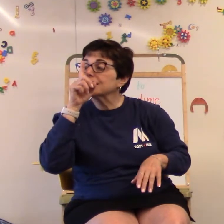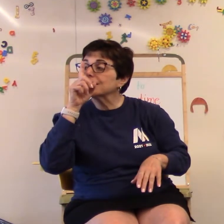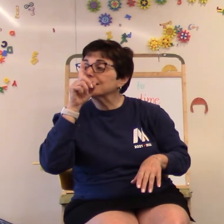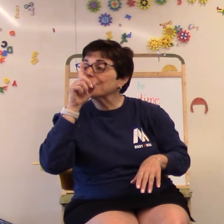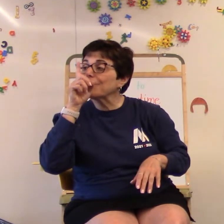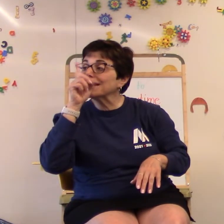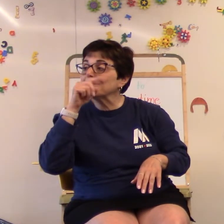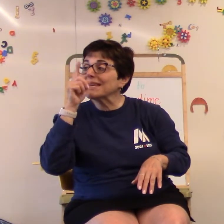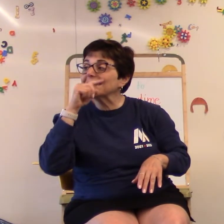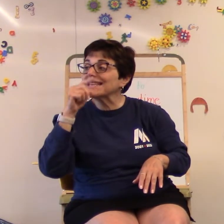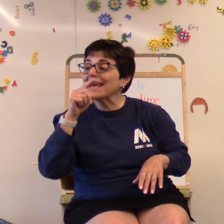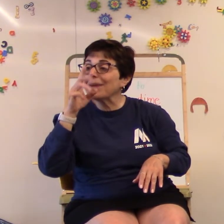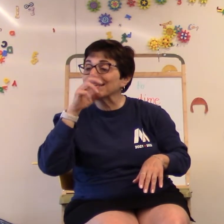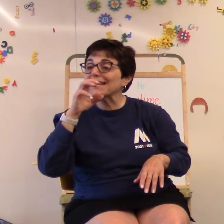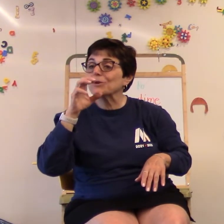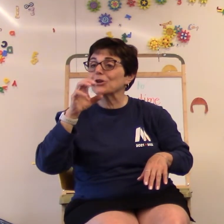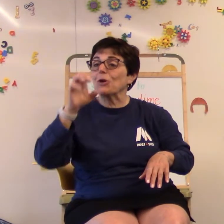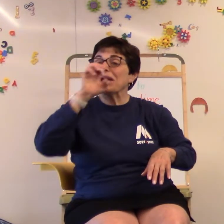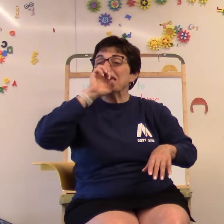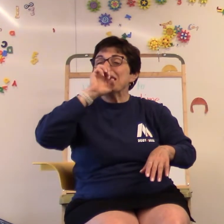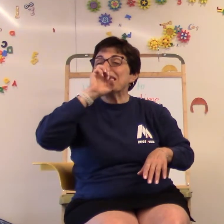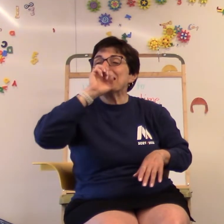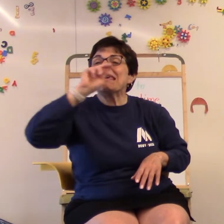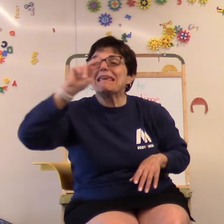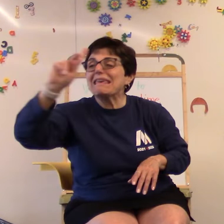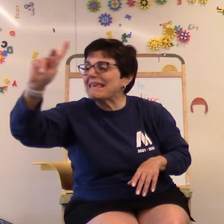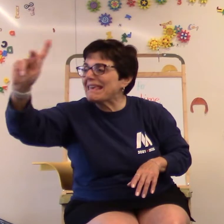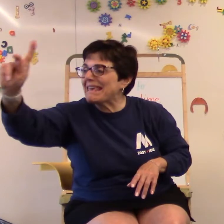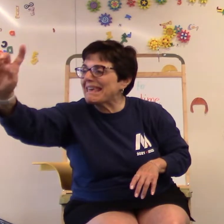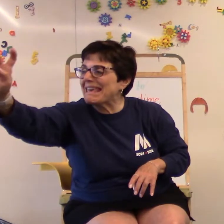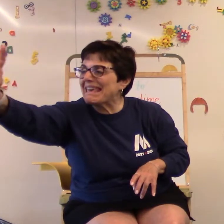What's the sign for mice? Mice, and we're gonna go.